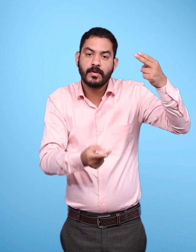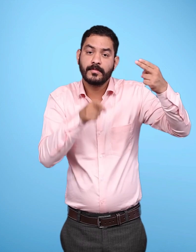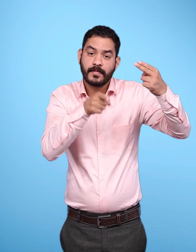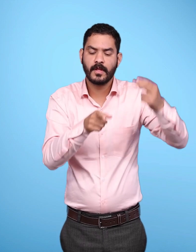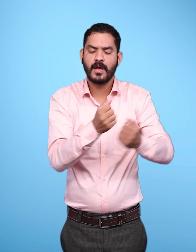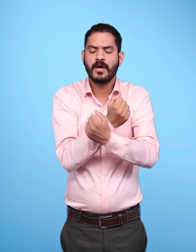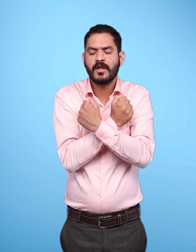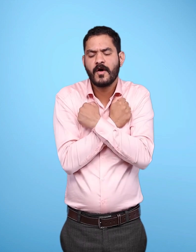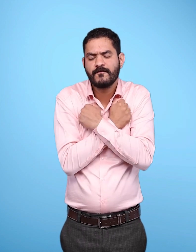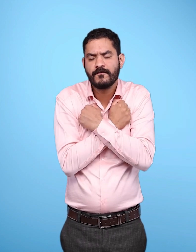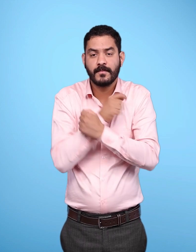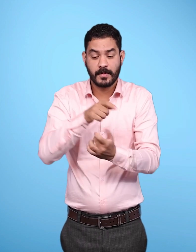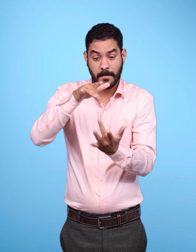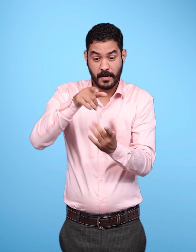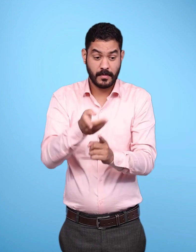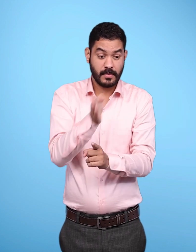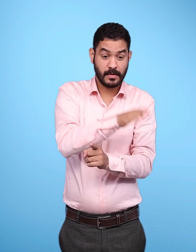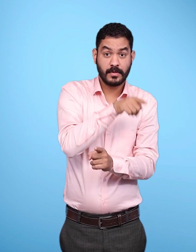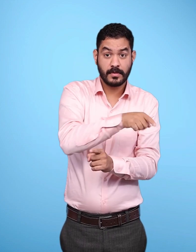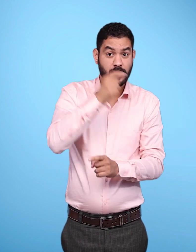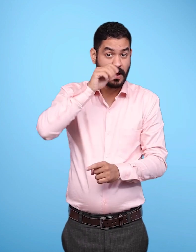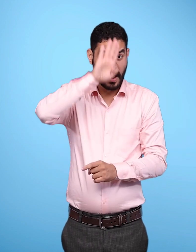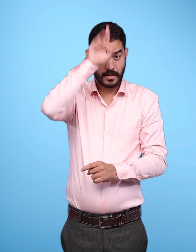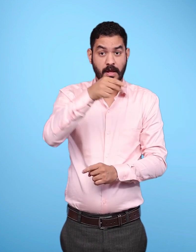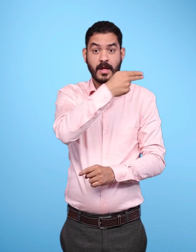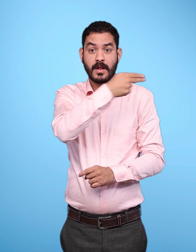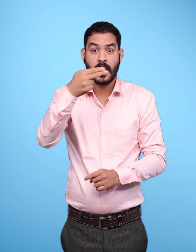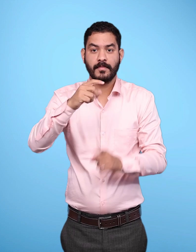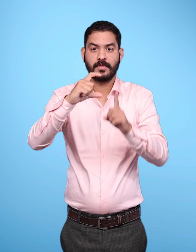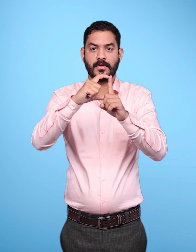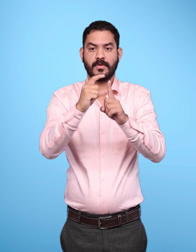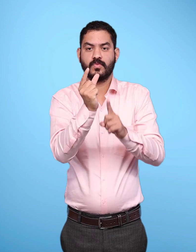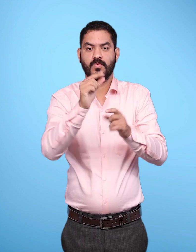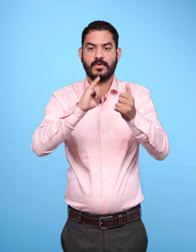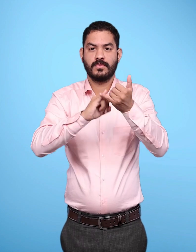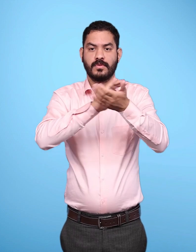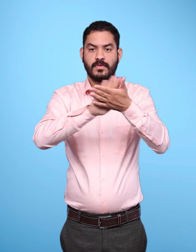is the story of the love between a king named Dushyant